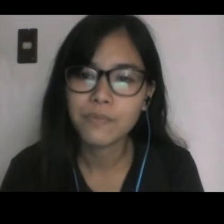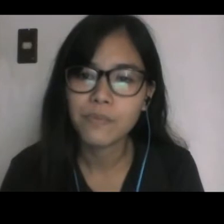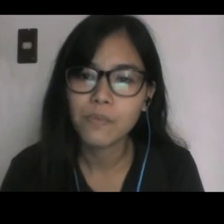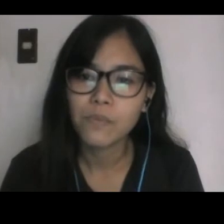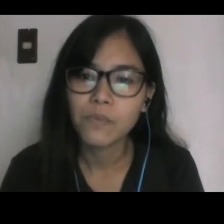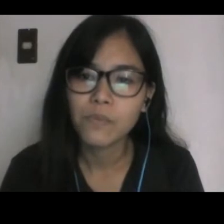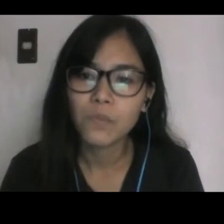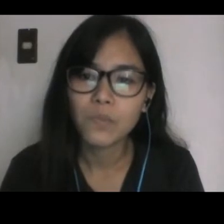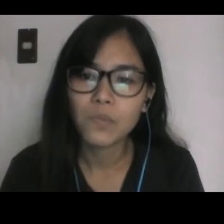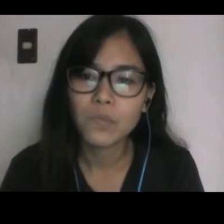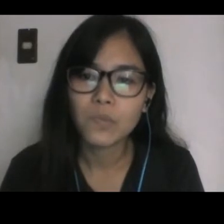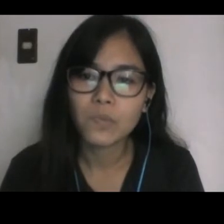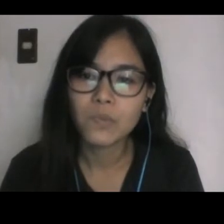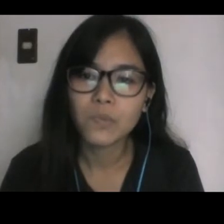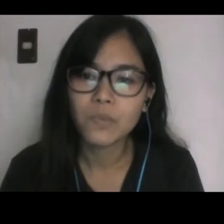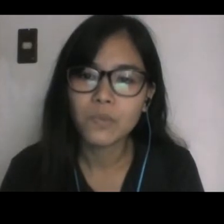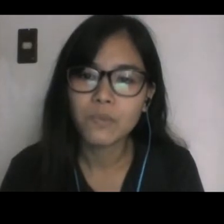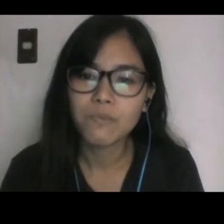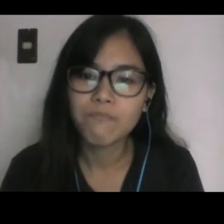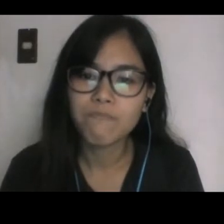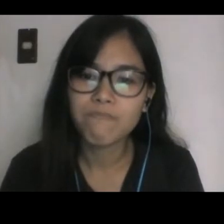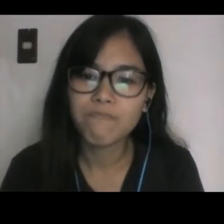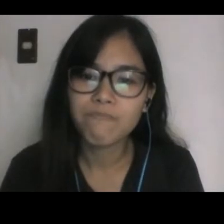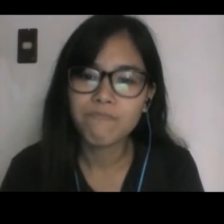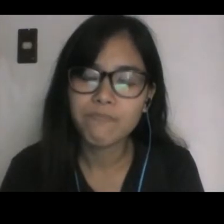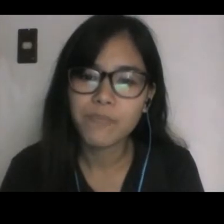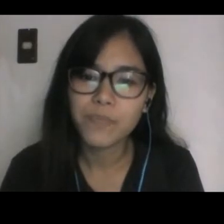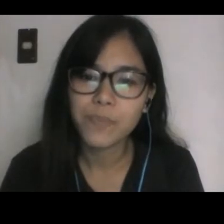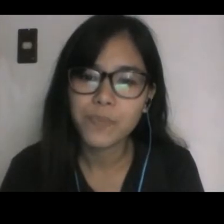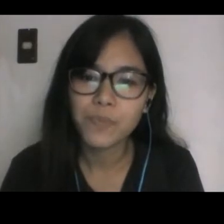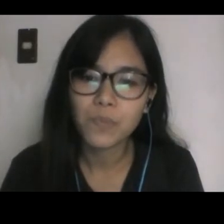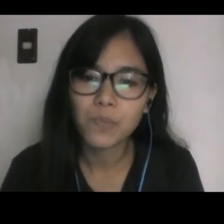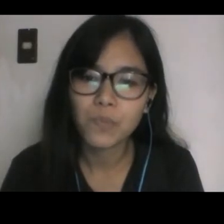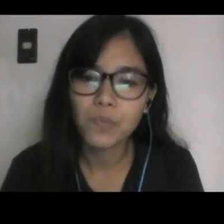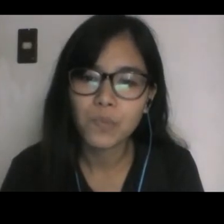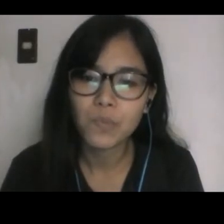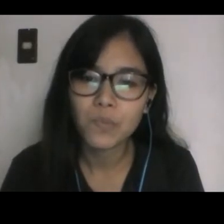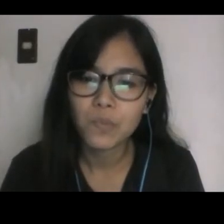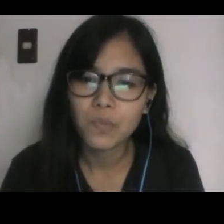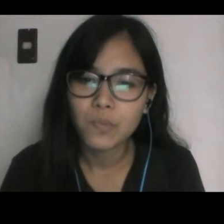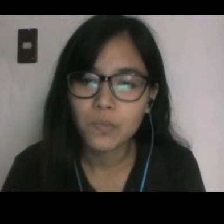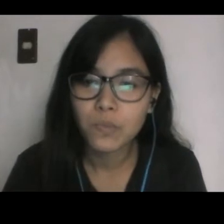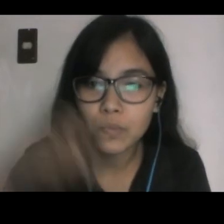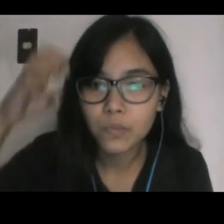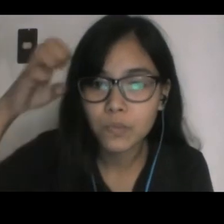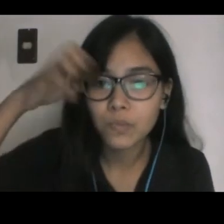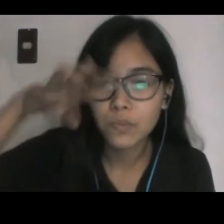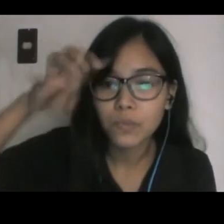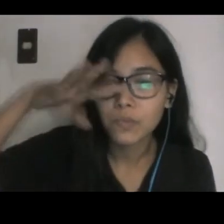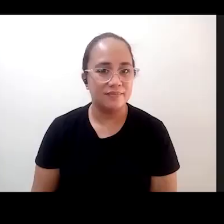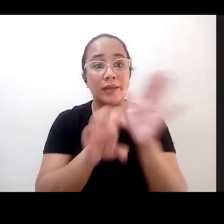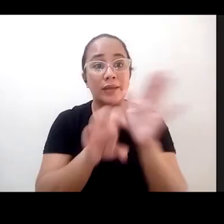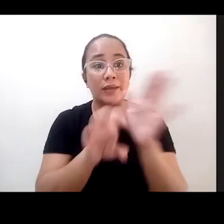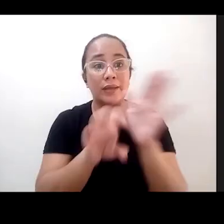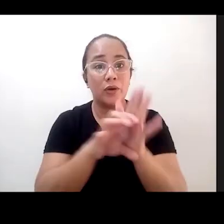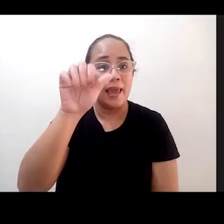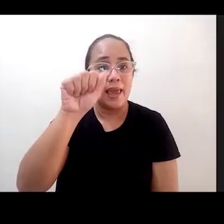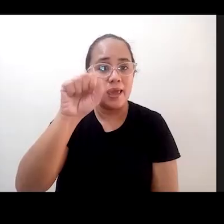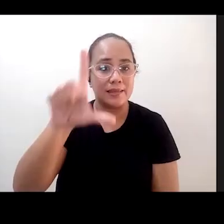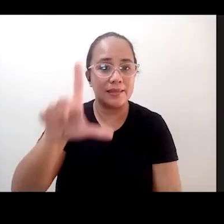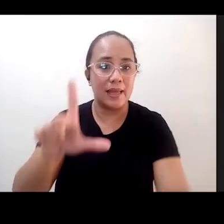Yeah, okay. Let me show you some examples of the ASL signs where many of these came